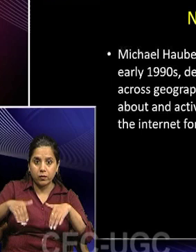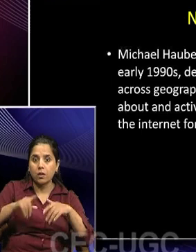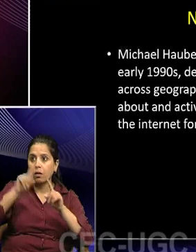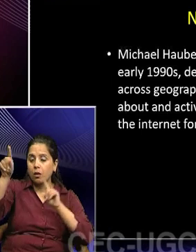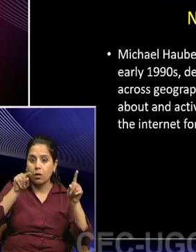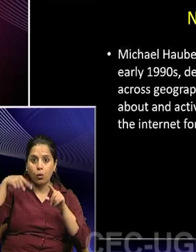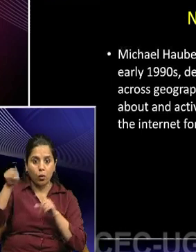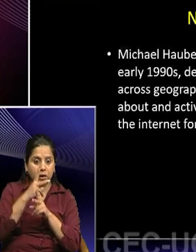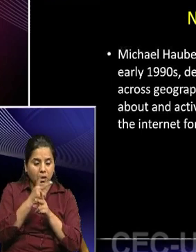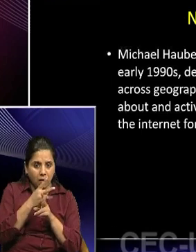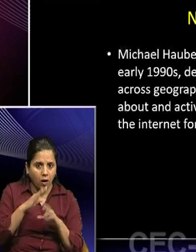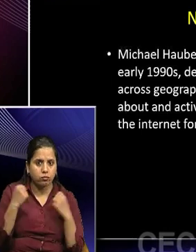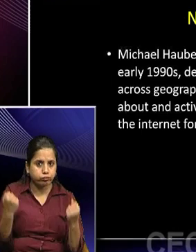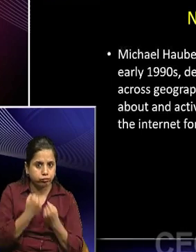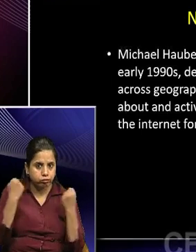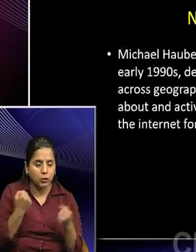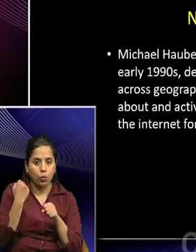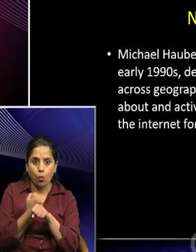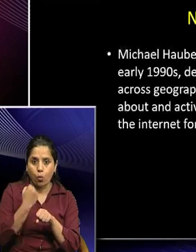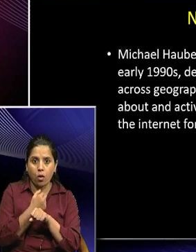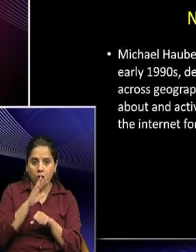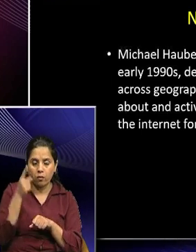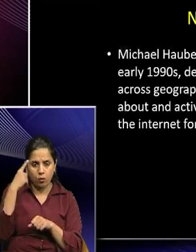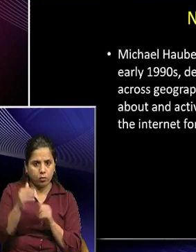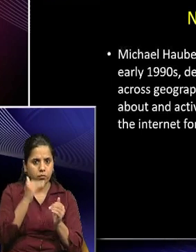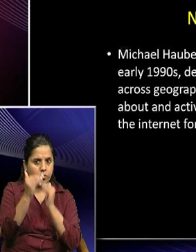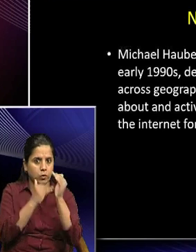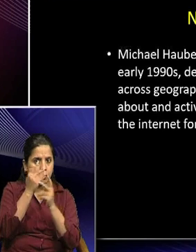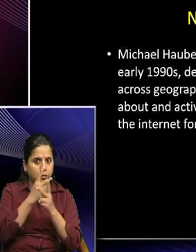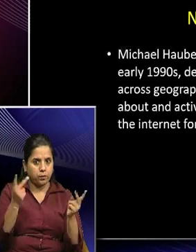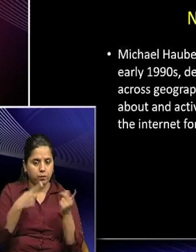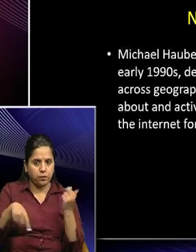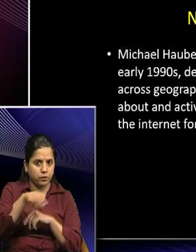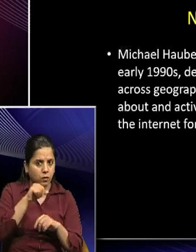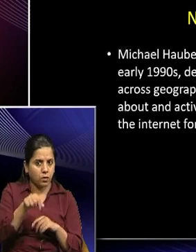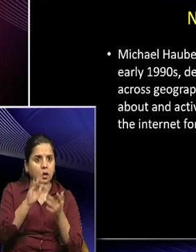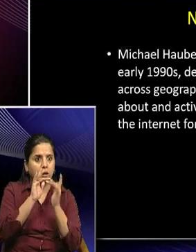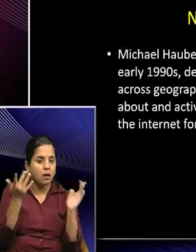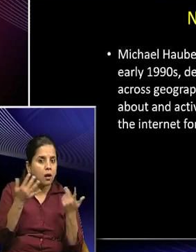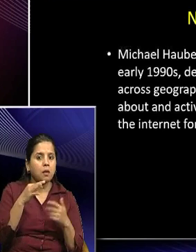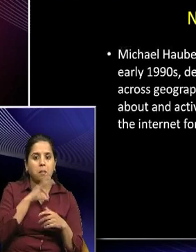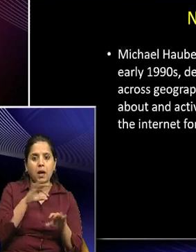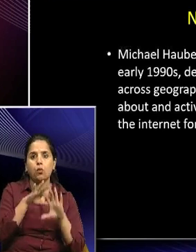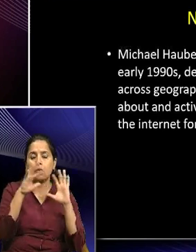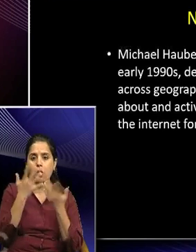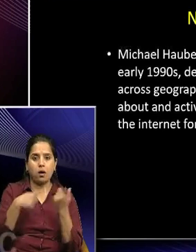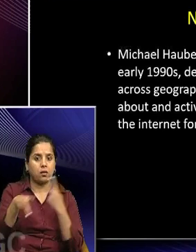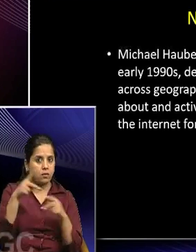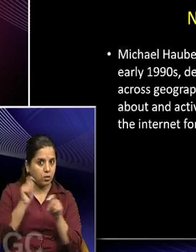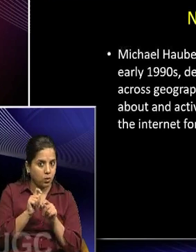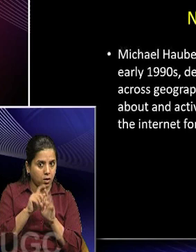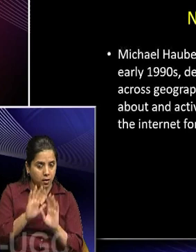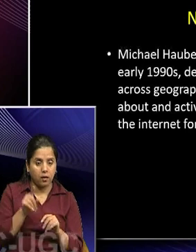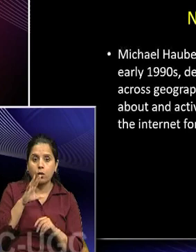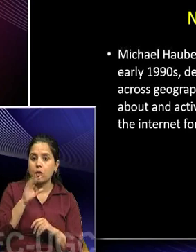care about and actively work towards developing the internet for the benefit of the larger world. So, they are the